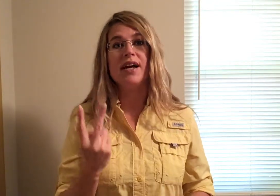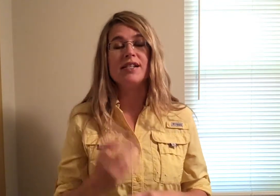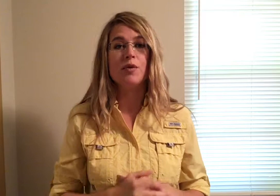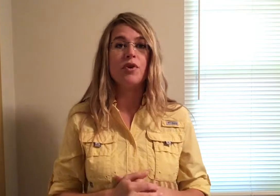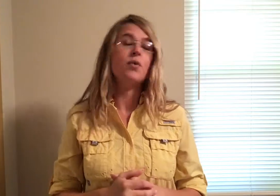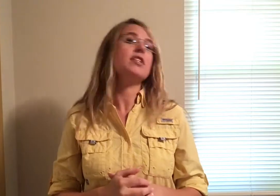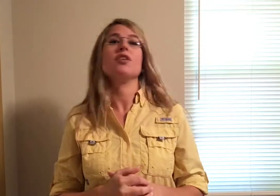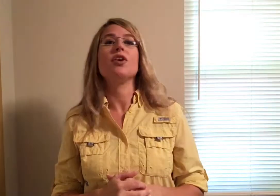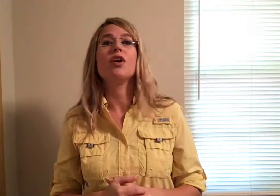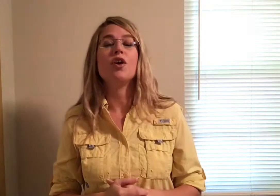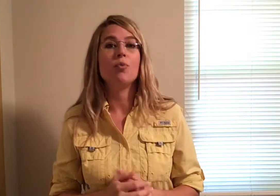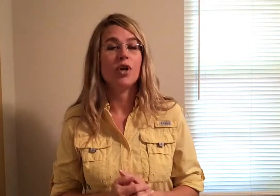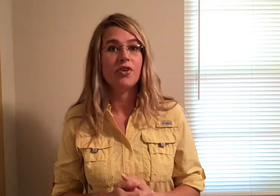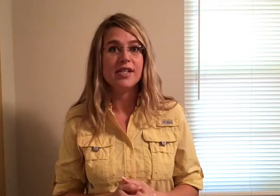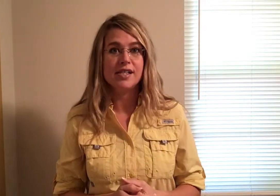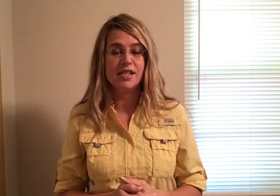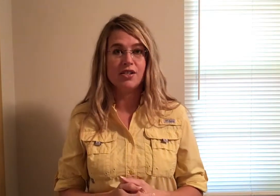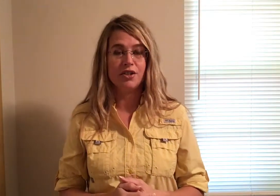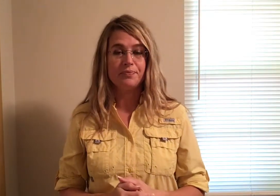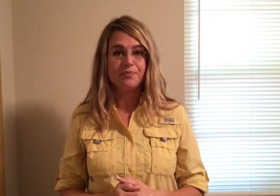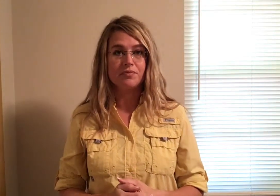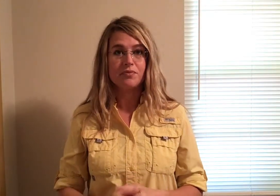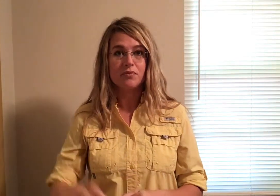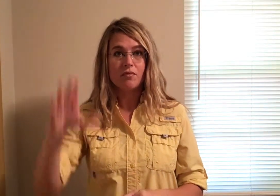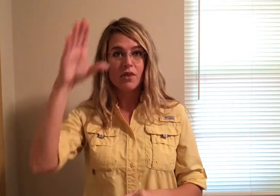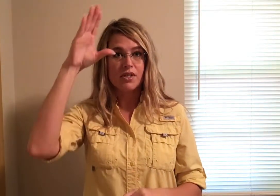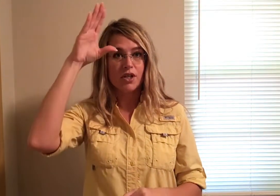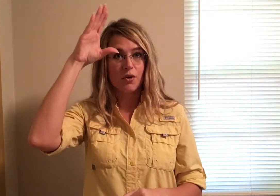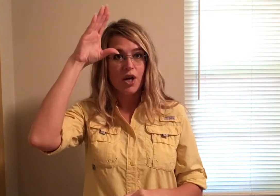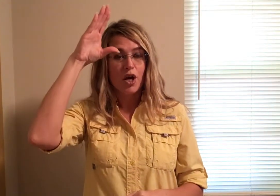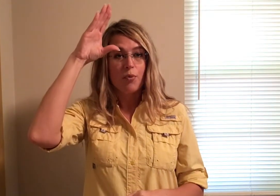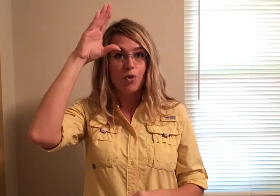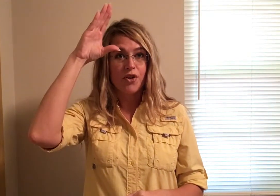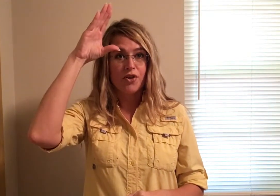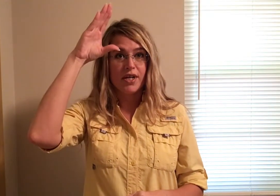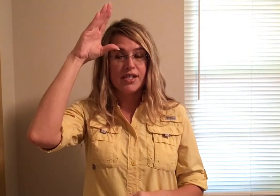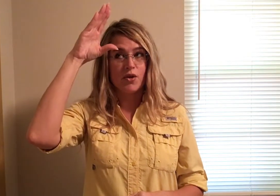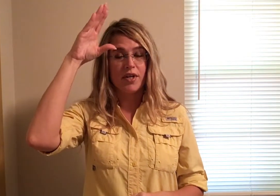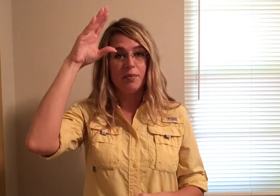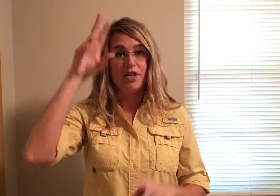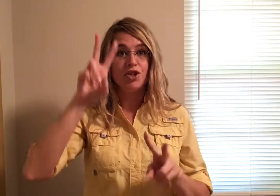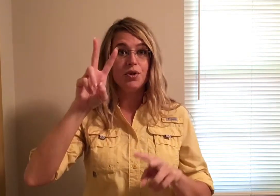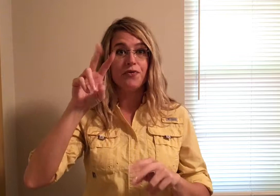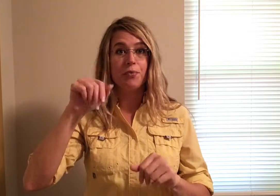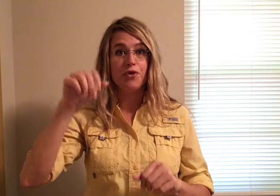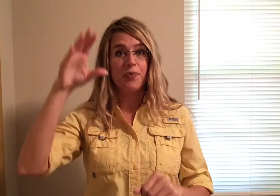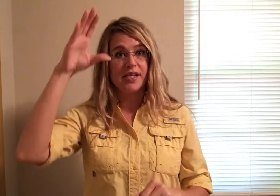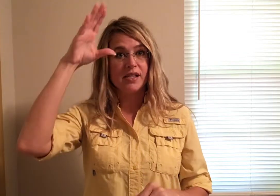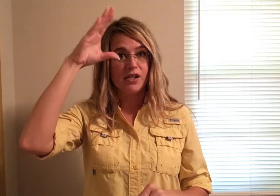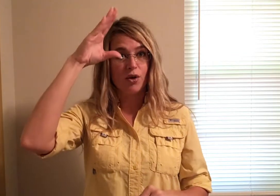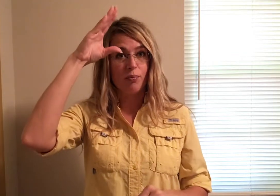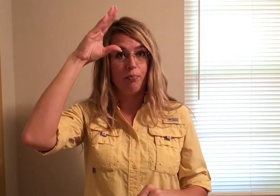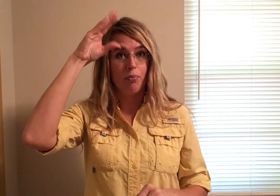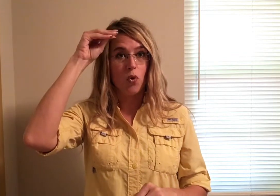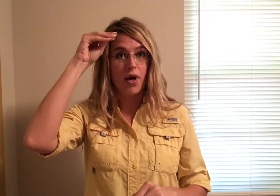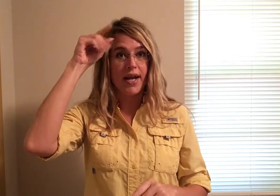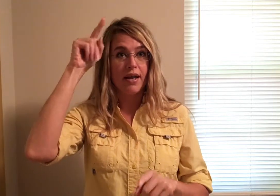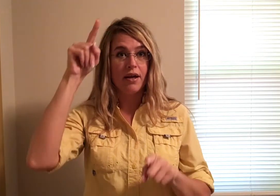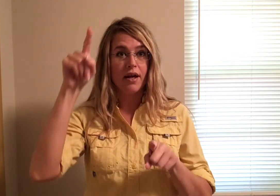signs that we're going to learn are brother and sister. So brother is going to be two different movements. So boy, and